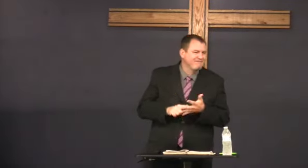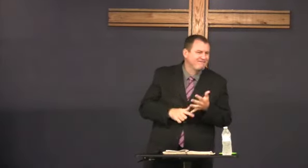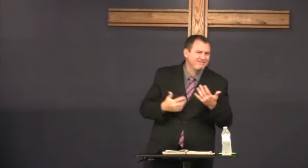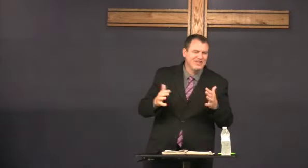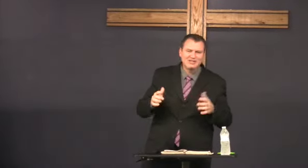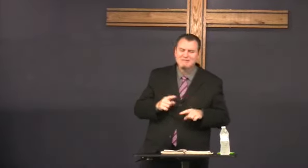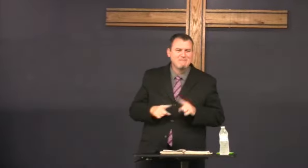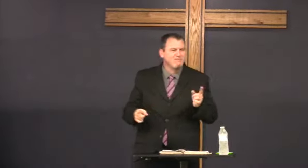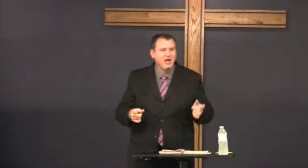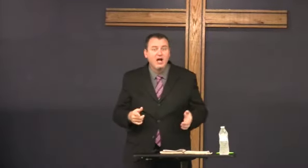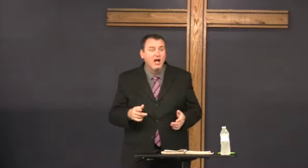I'm sorry.